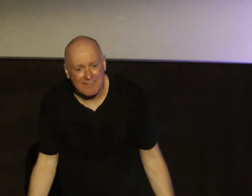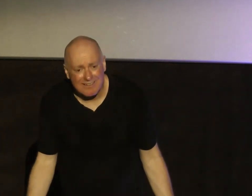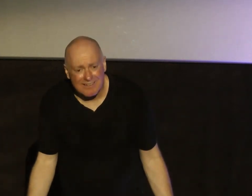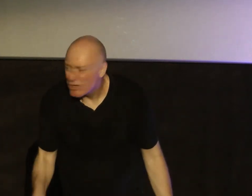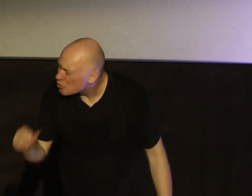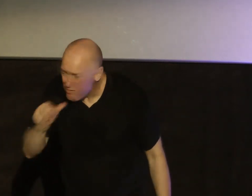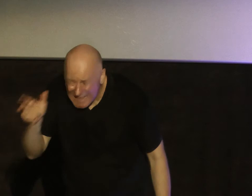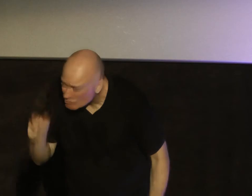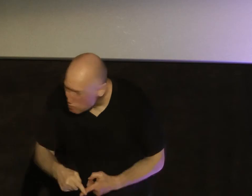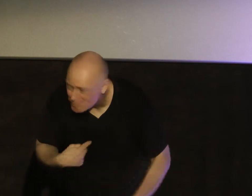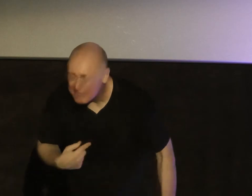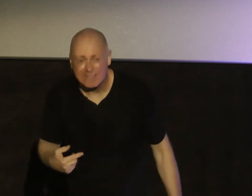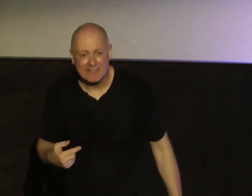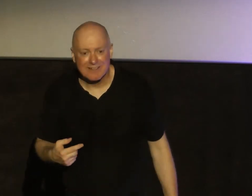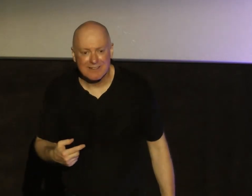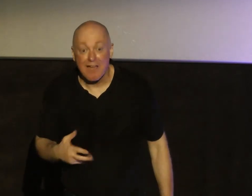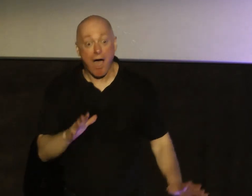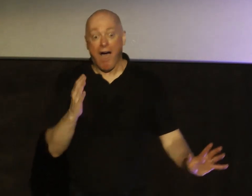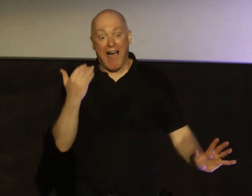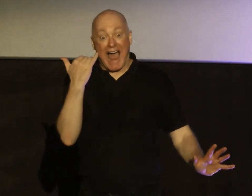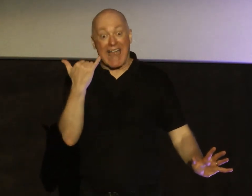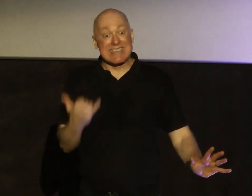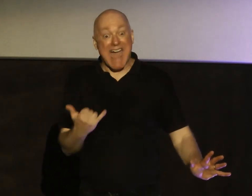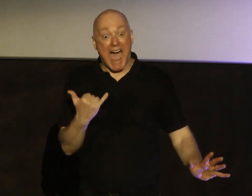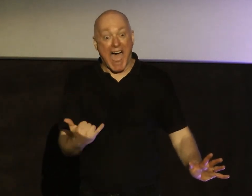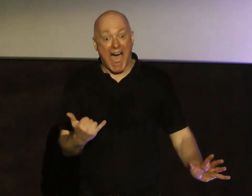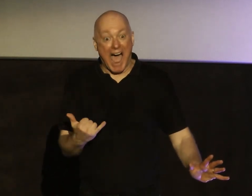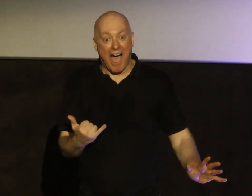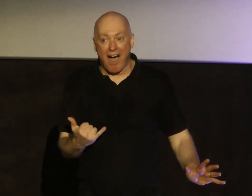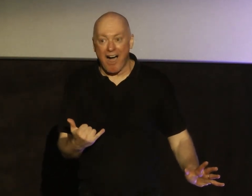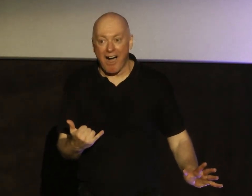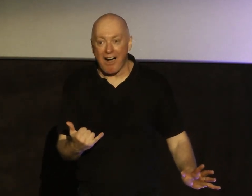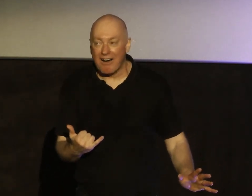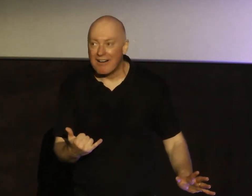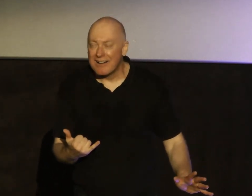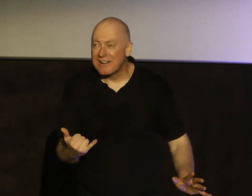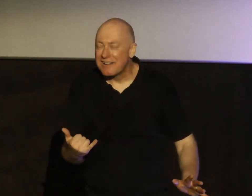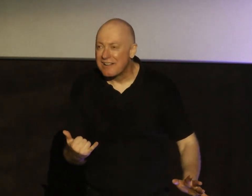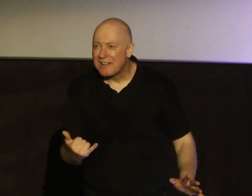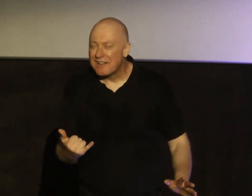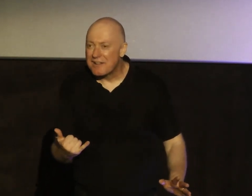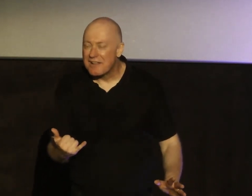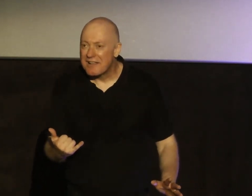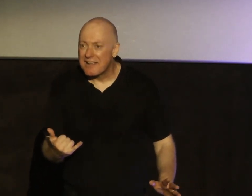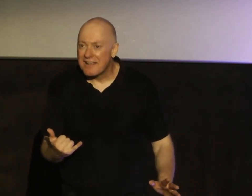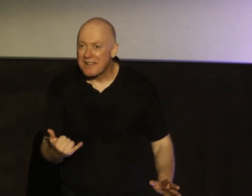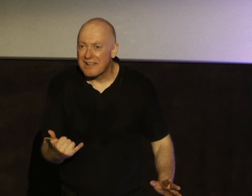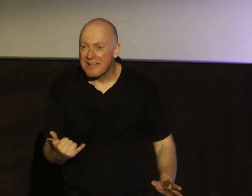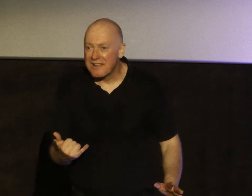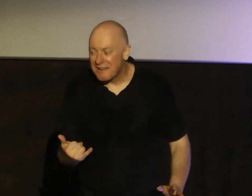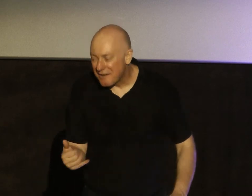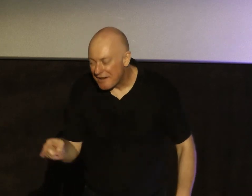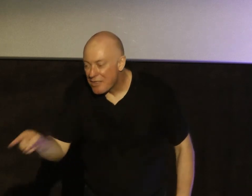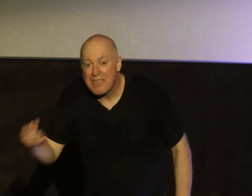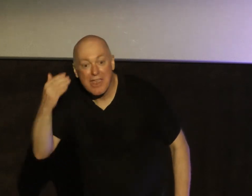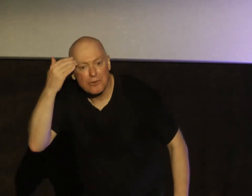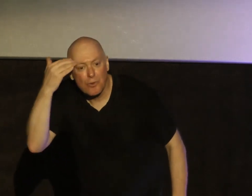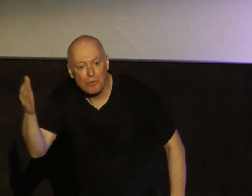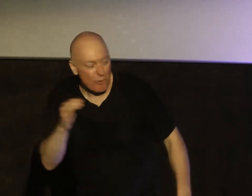not listen. So now there comes a reckoning for his blood." They did not know that Joseph understood